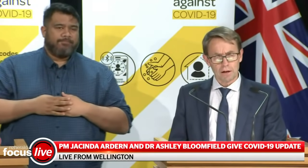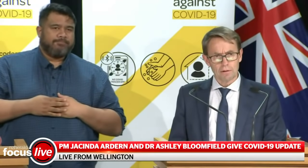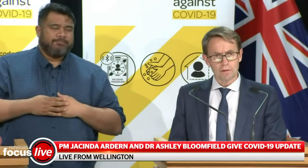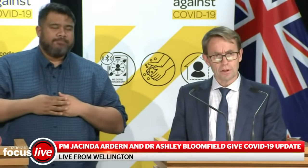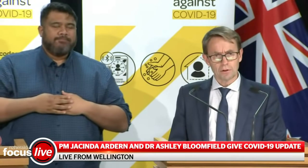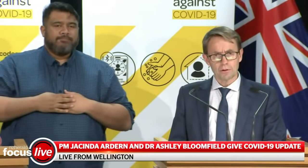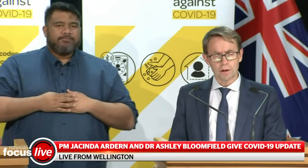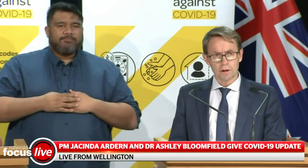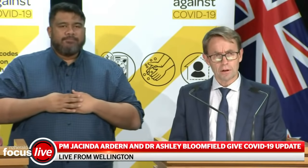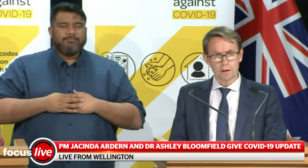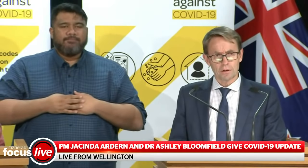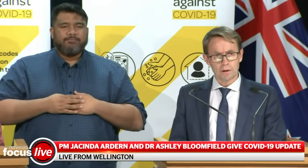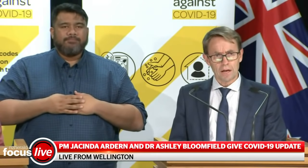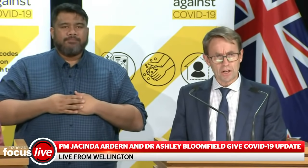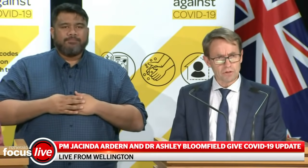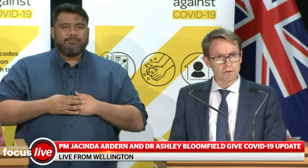important